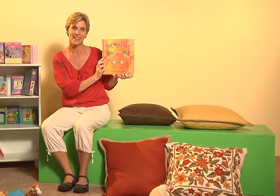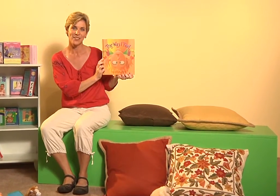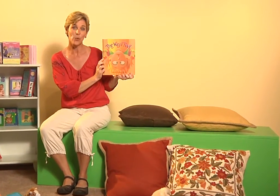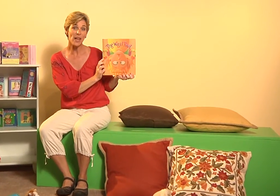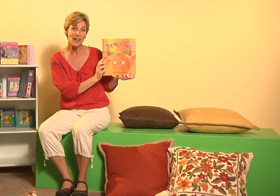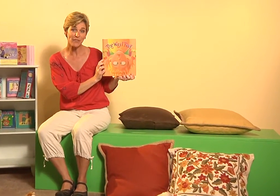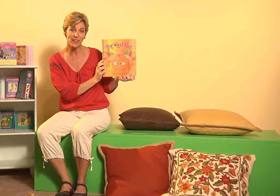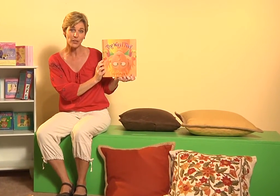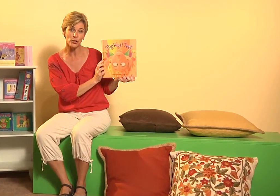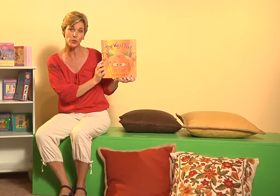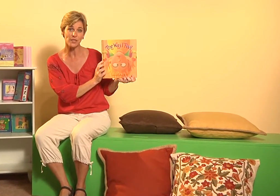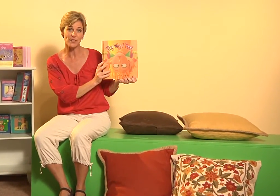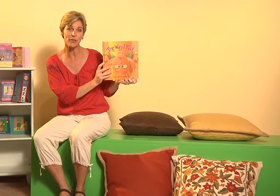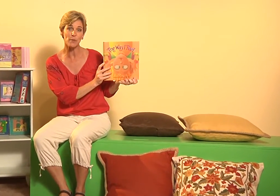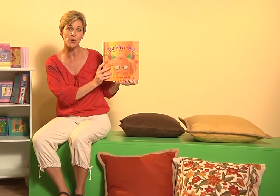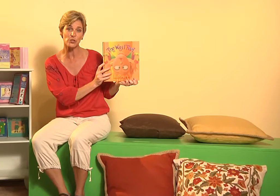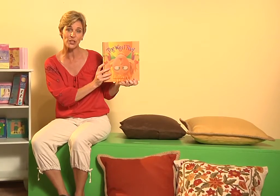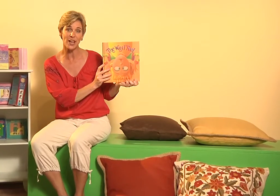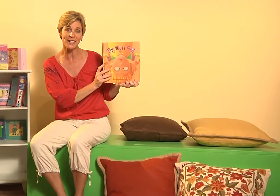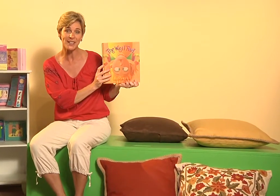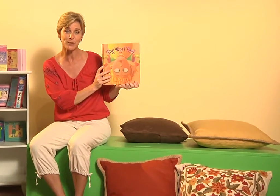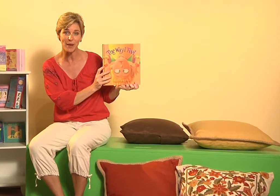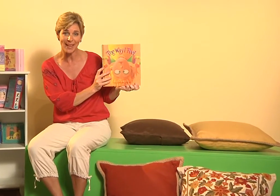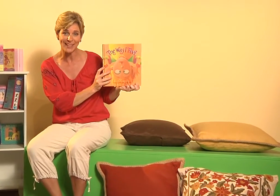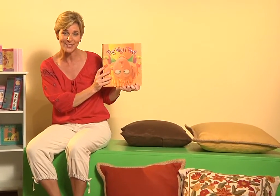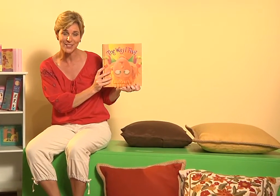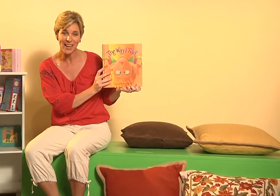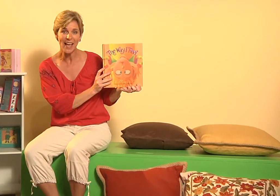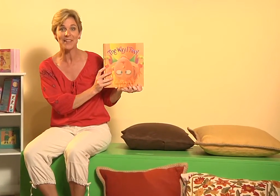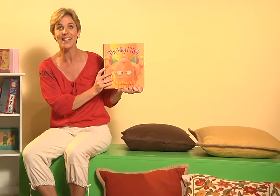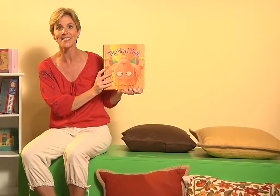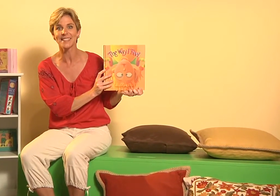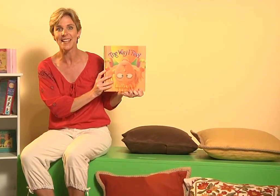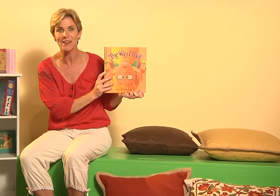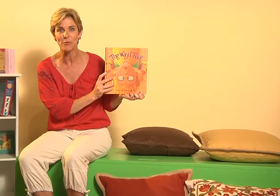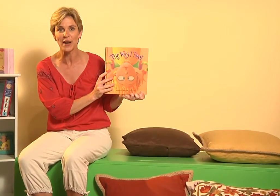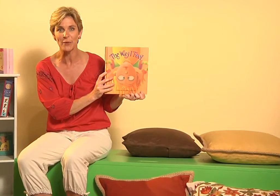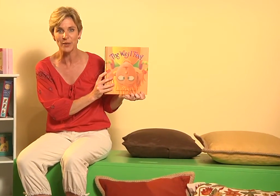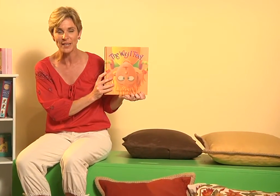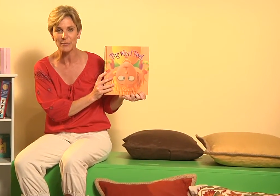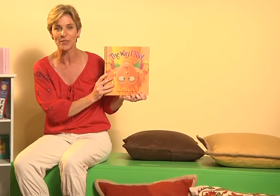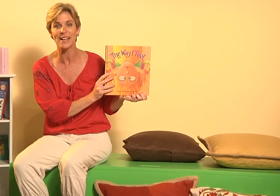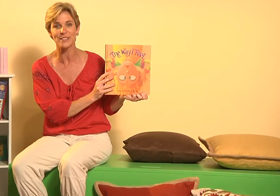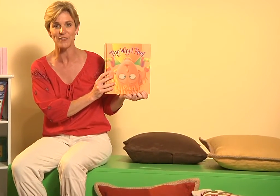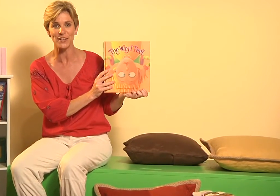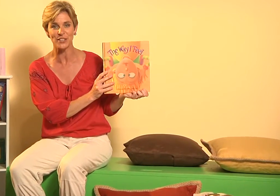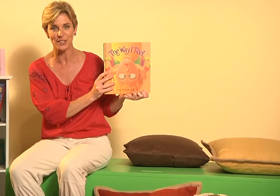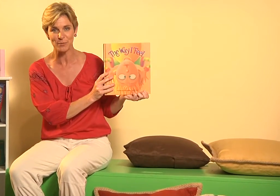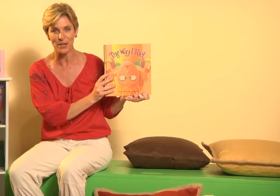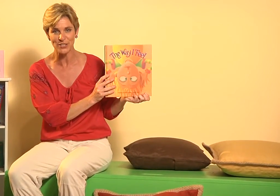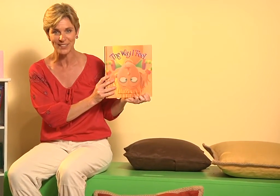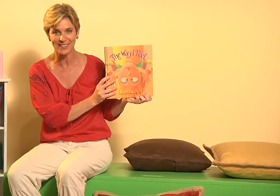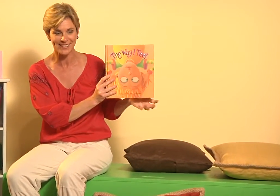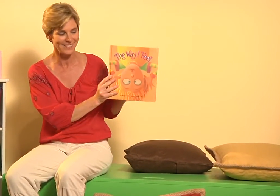The Way I Feel shows a different emotion on each page, and the kids love when I read it with lots of facial expression.